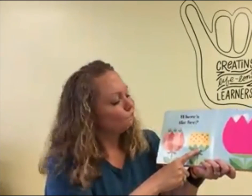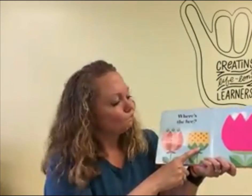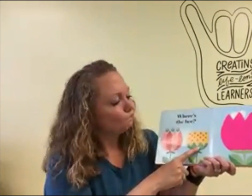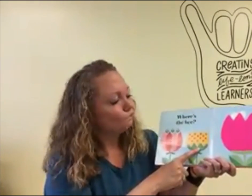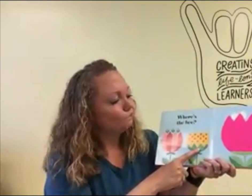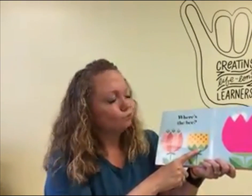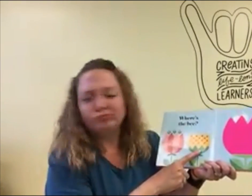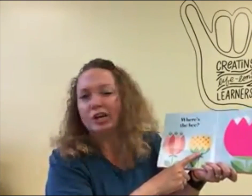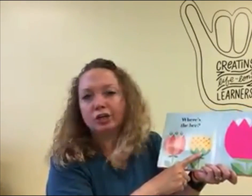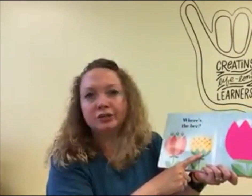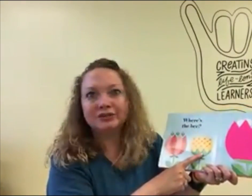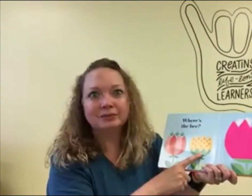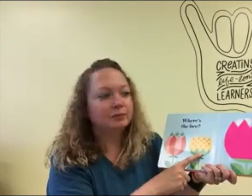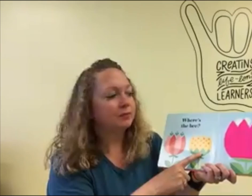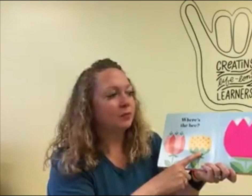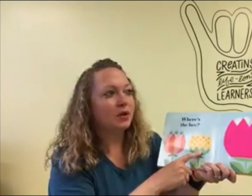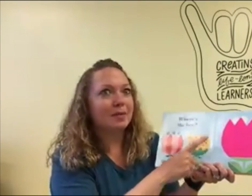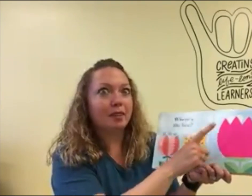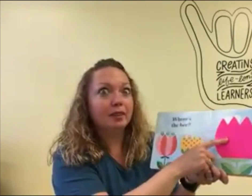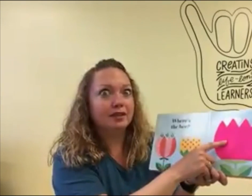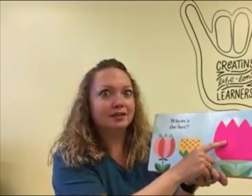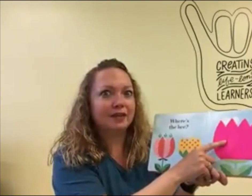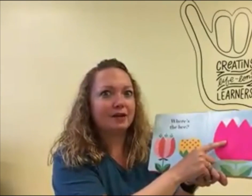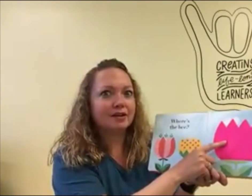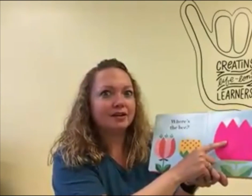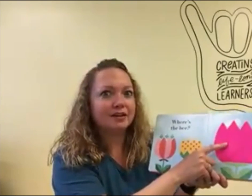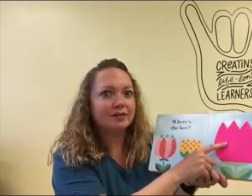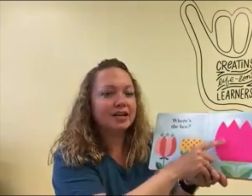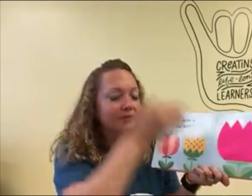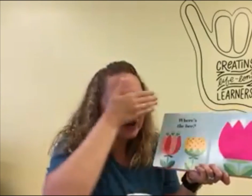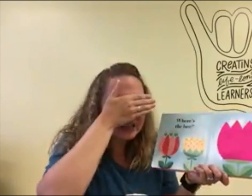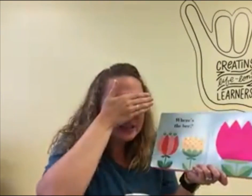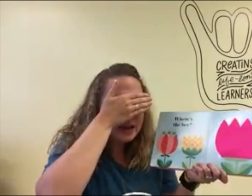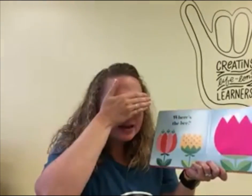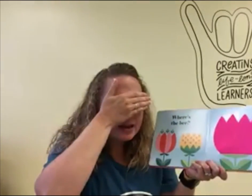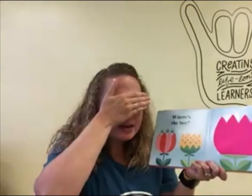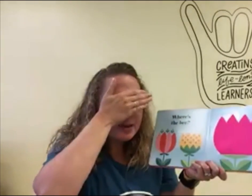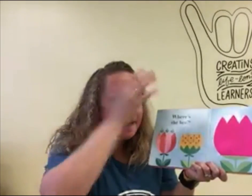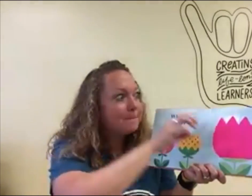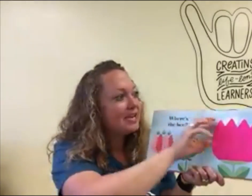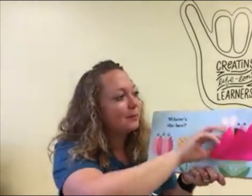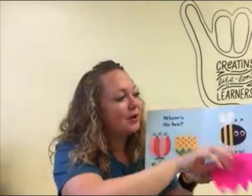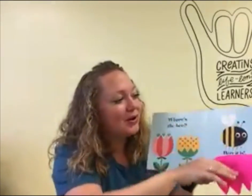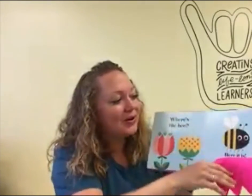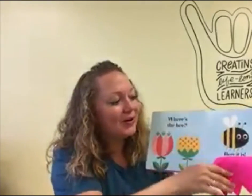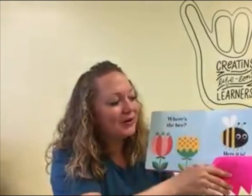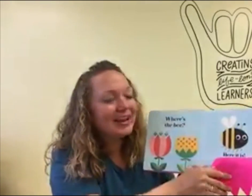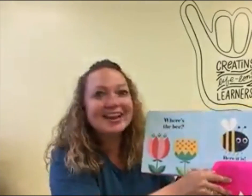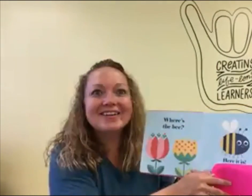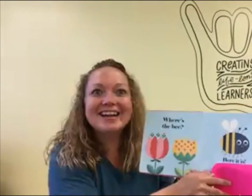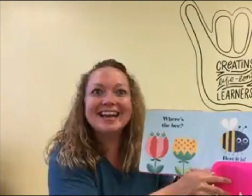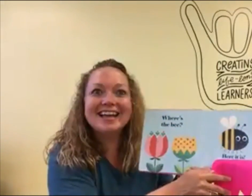No. What about this flower? Are you ready? Cover your eyes. Peekaboo! Here he is!